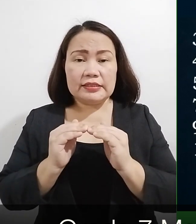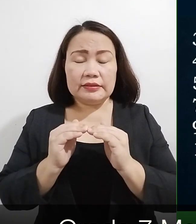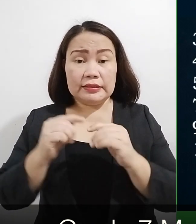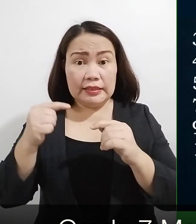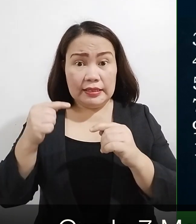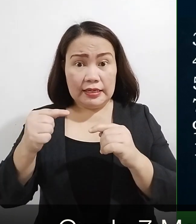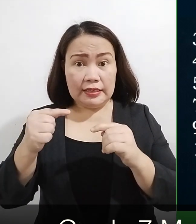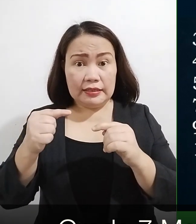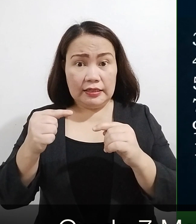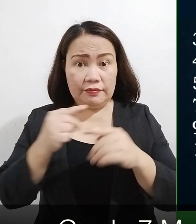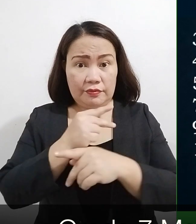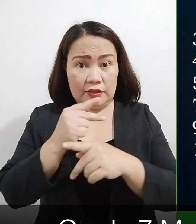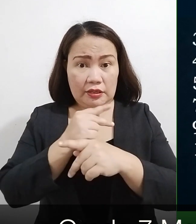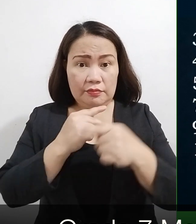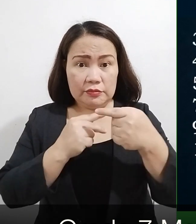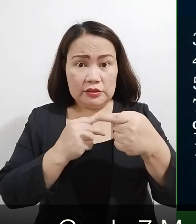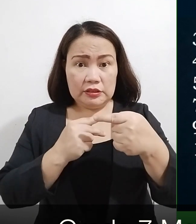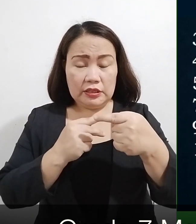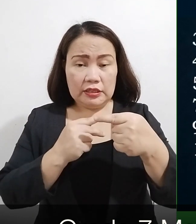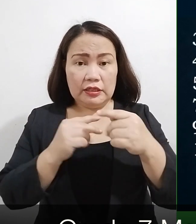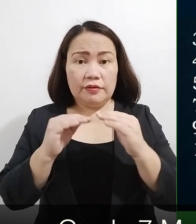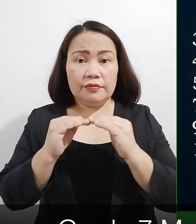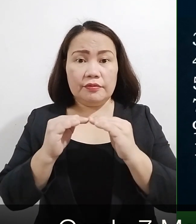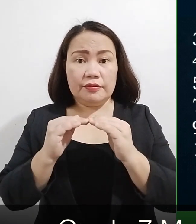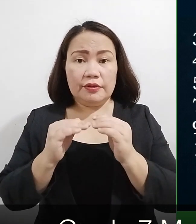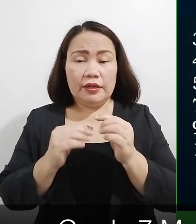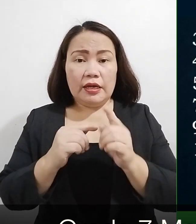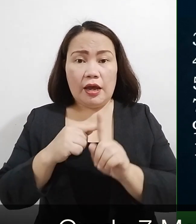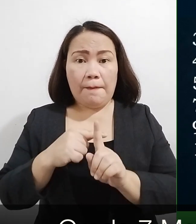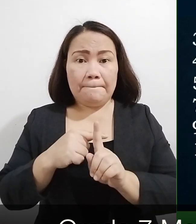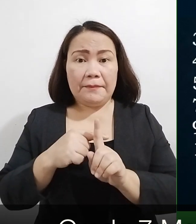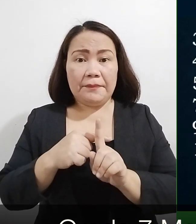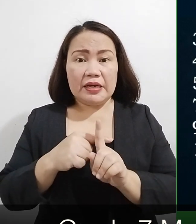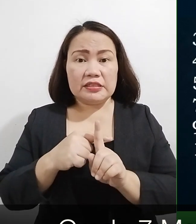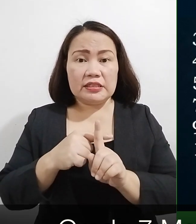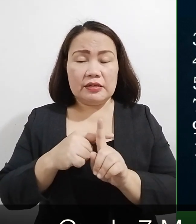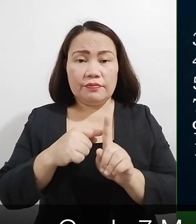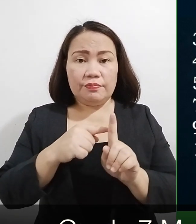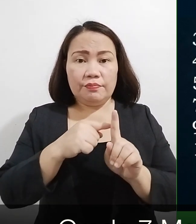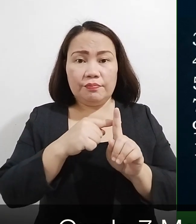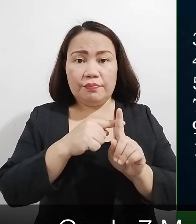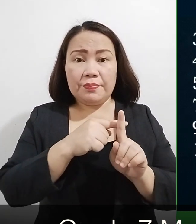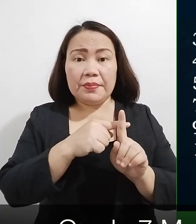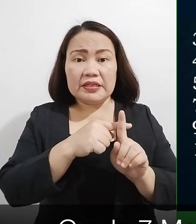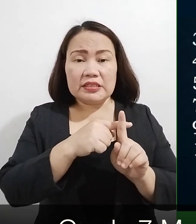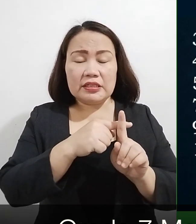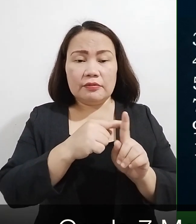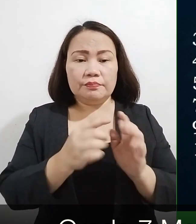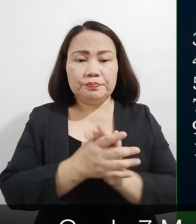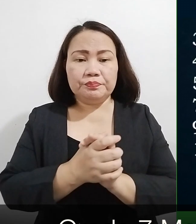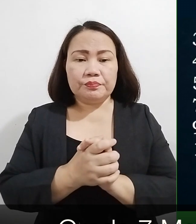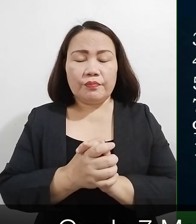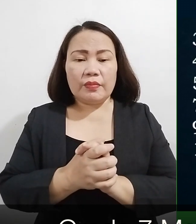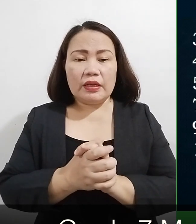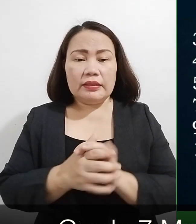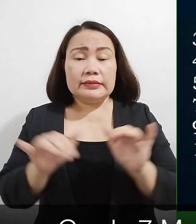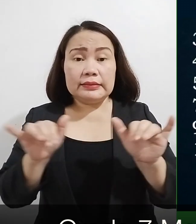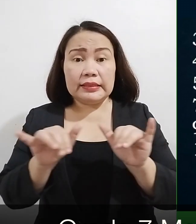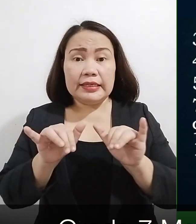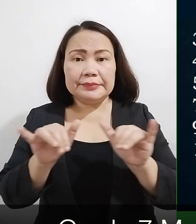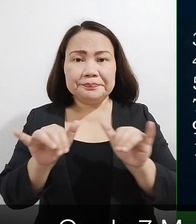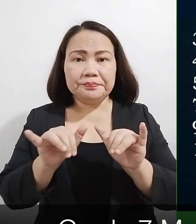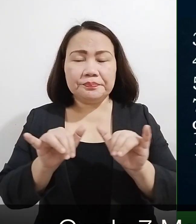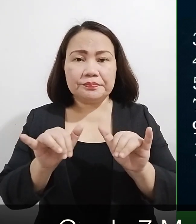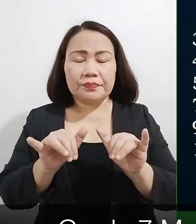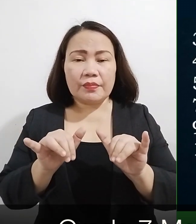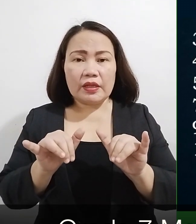If you have noticed, bakit dito multiplication symbol ang ginamit ko? Bakit dito parenthesis? Okay. So, pareho lang po